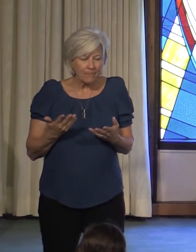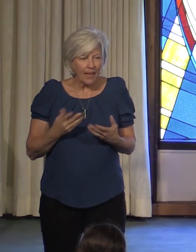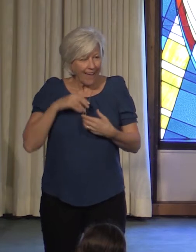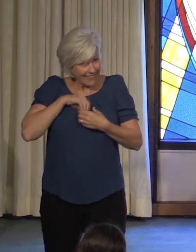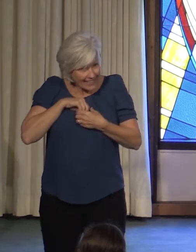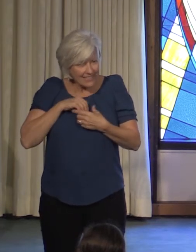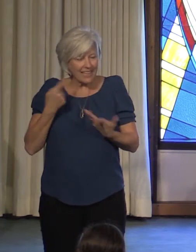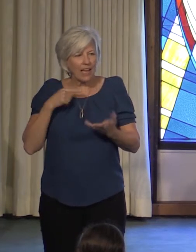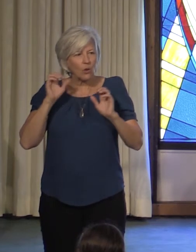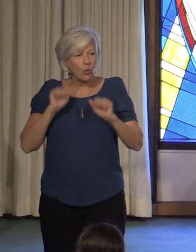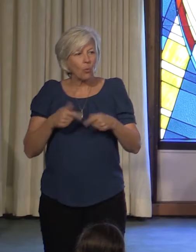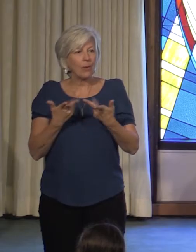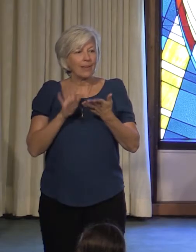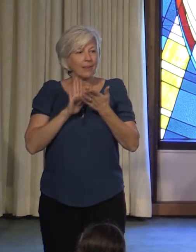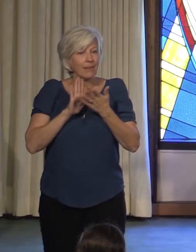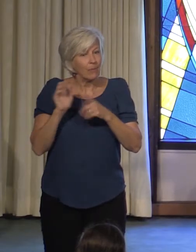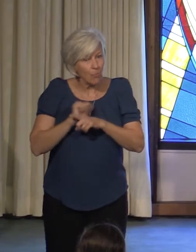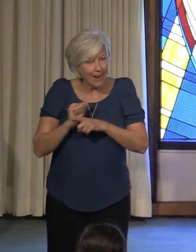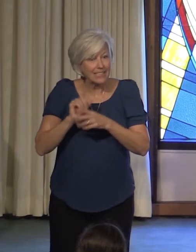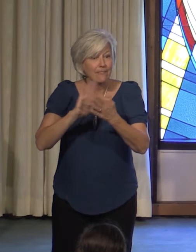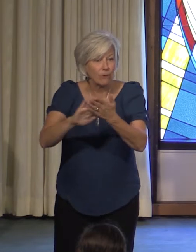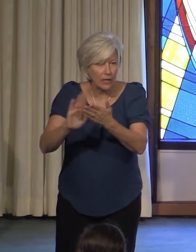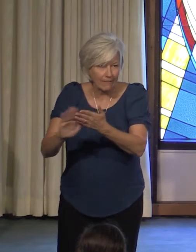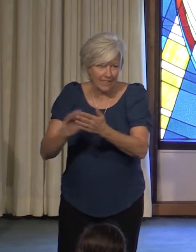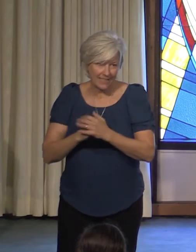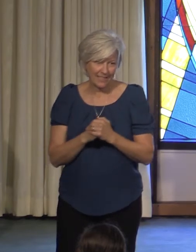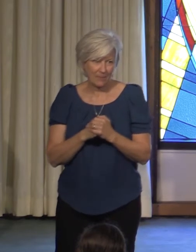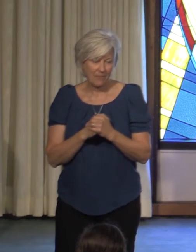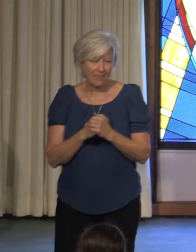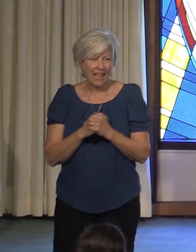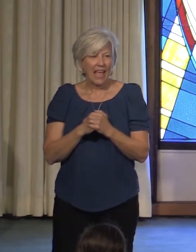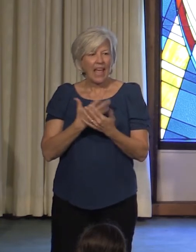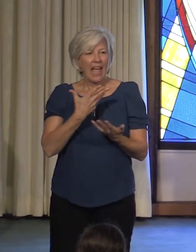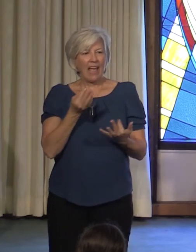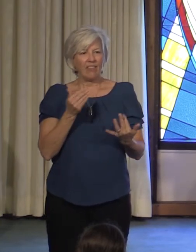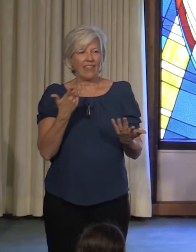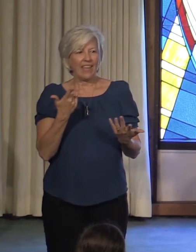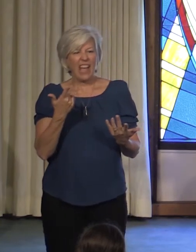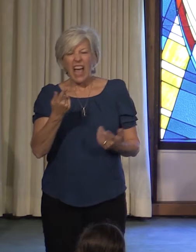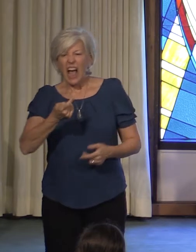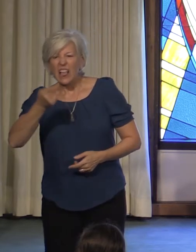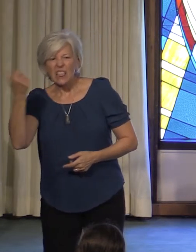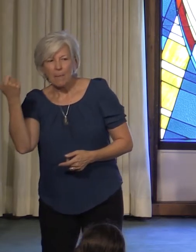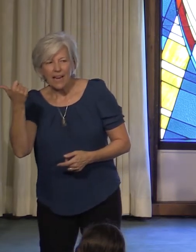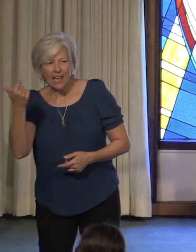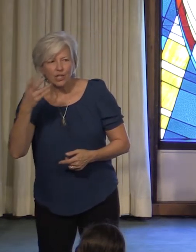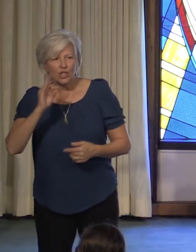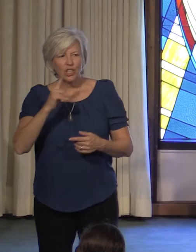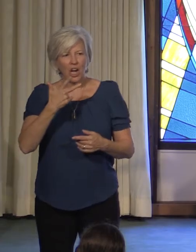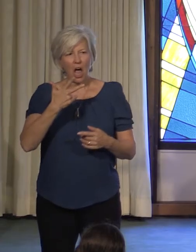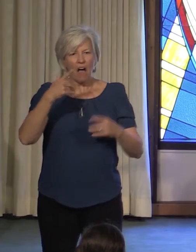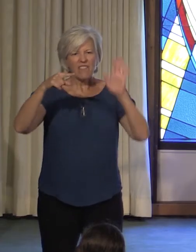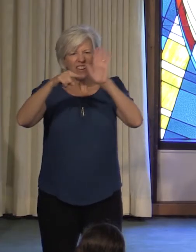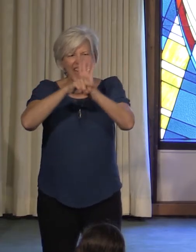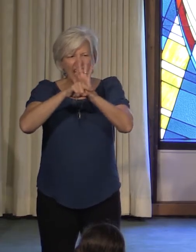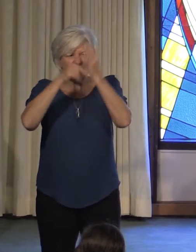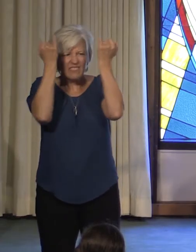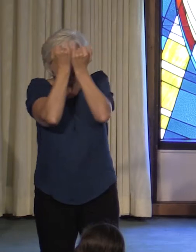can practice forgiveness and the elimination of negative self-talk. We can stop beating ourselves